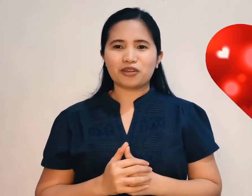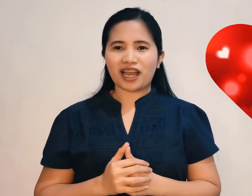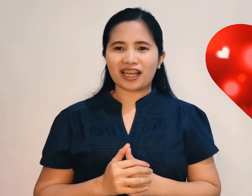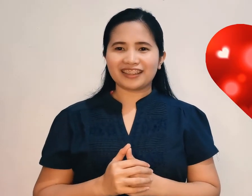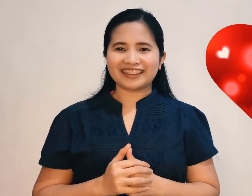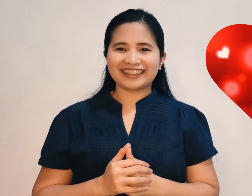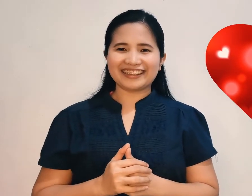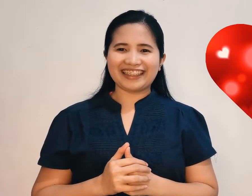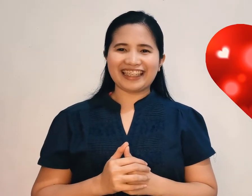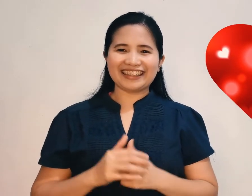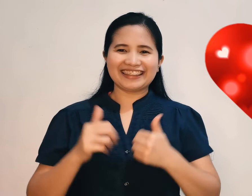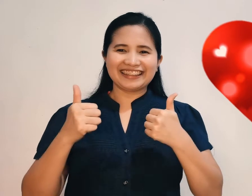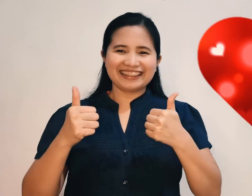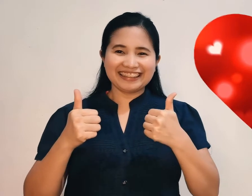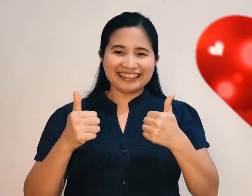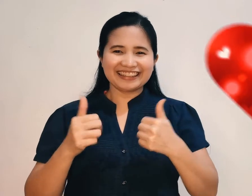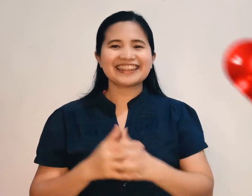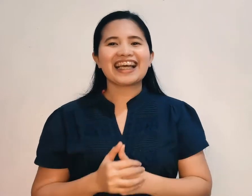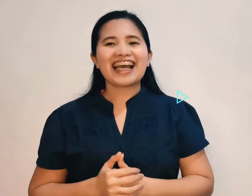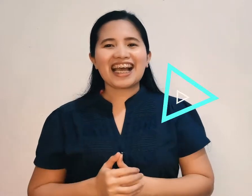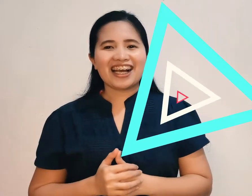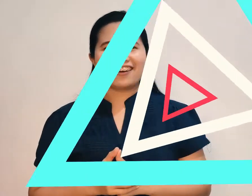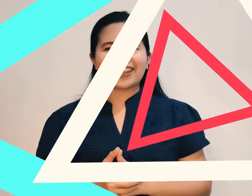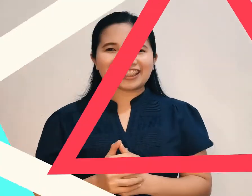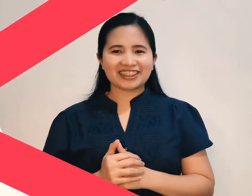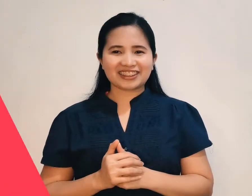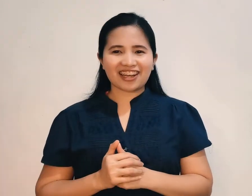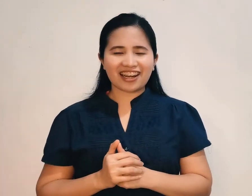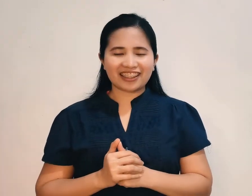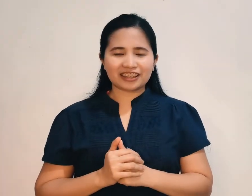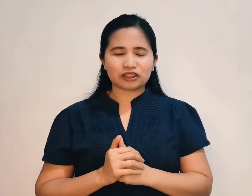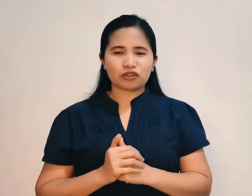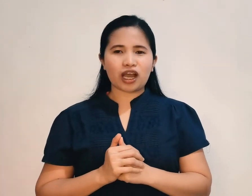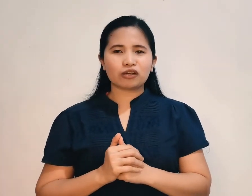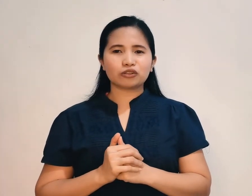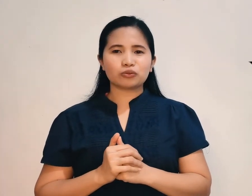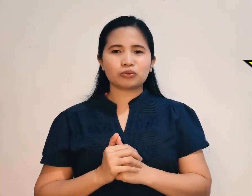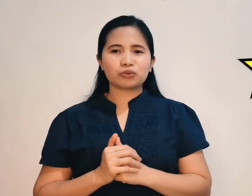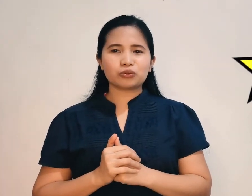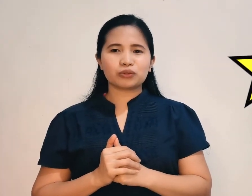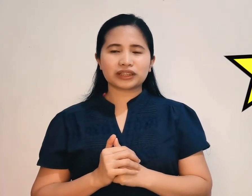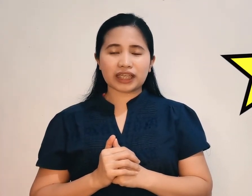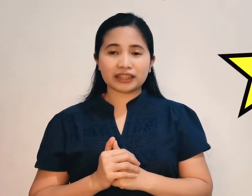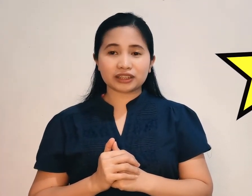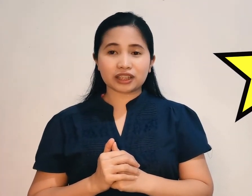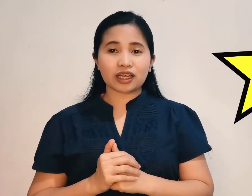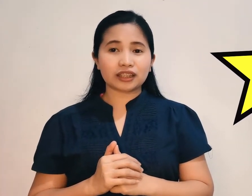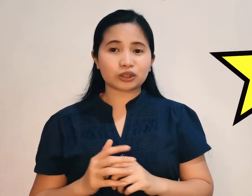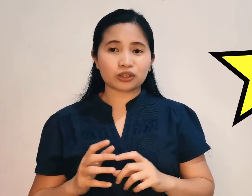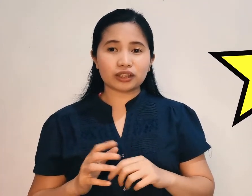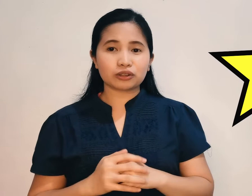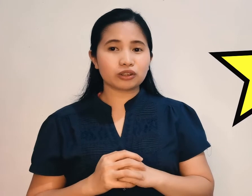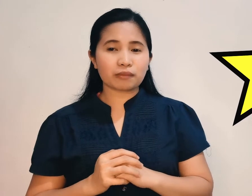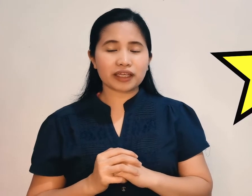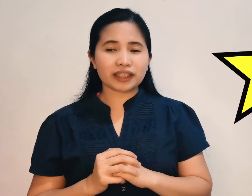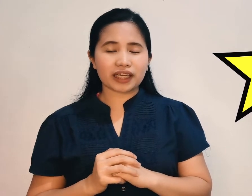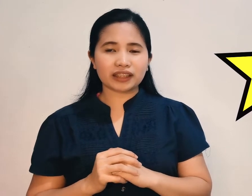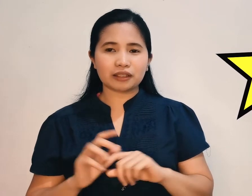mukha. Ayan. Is star. So how do we sign star? So ito naman ay